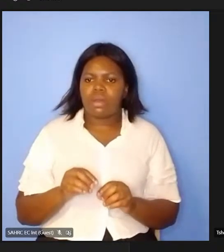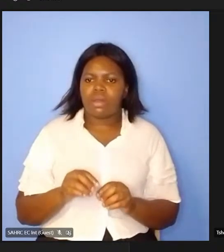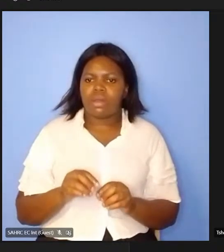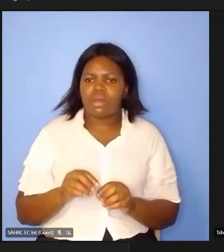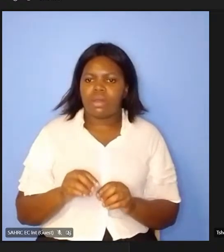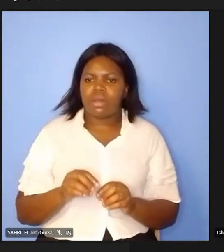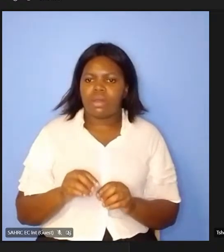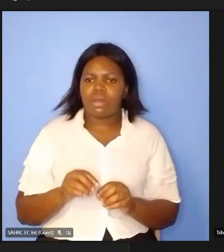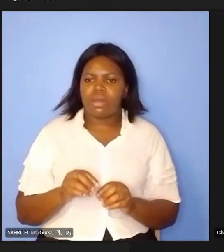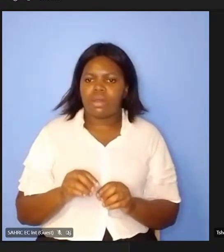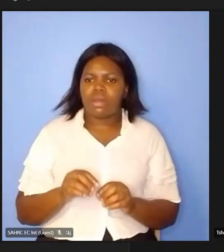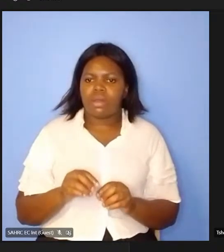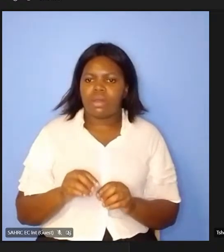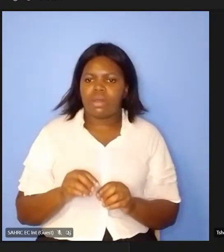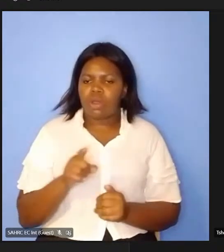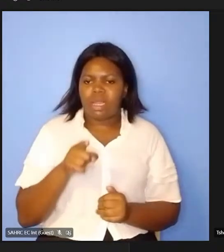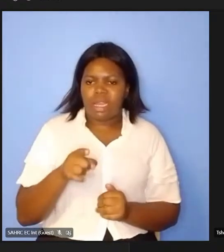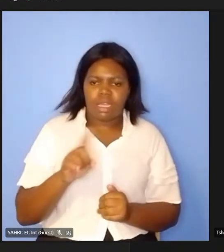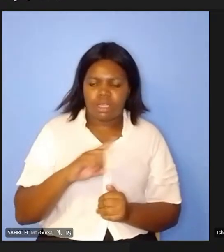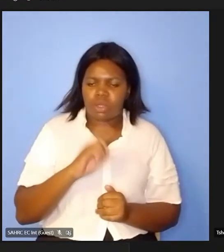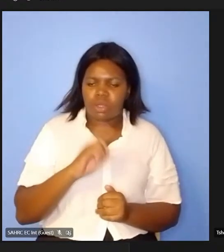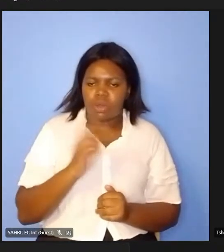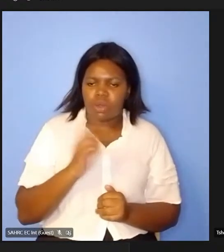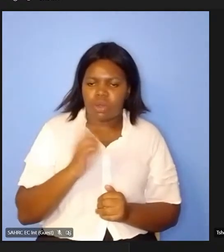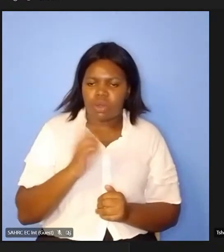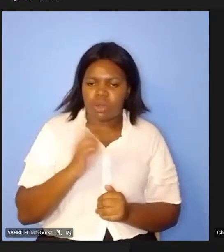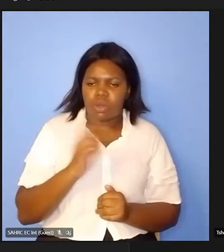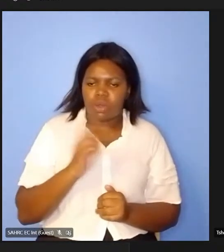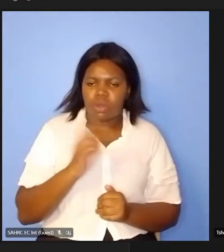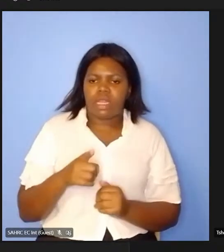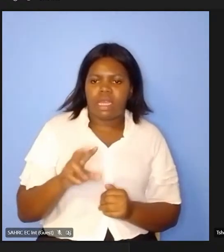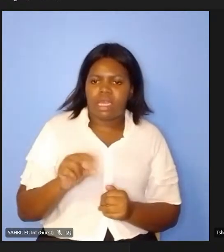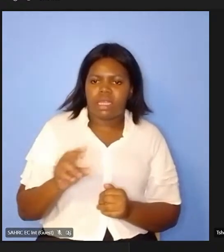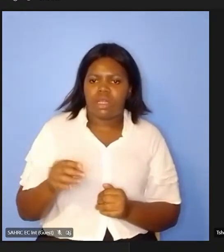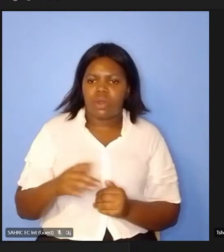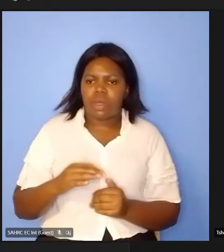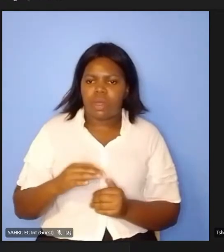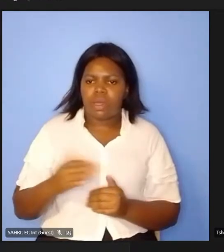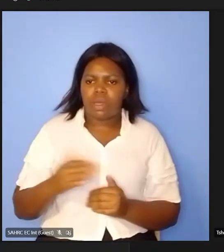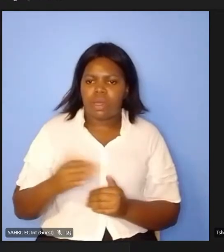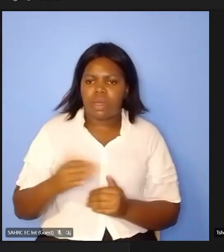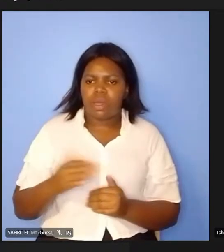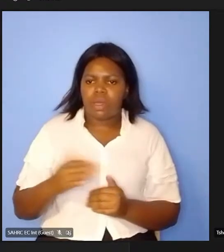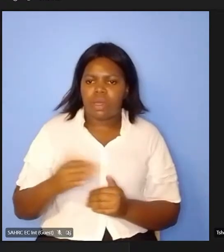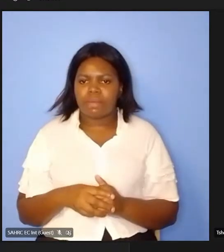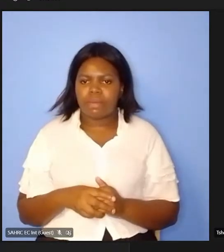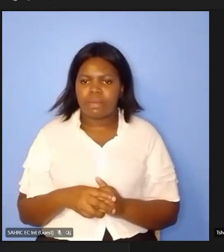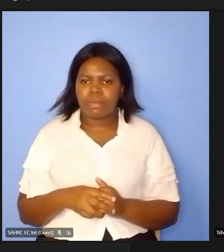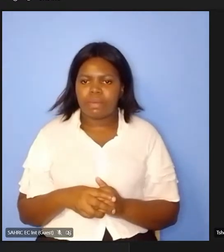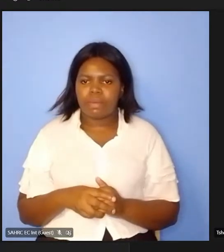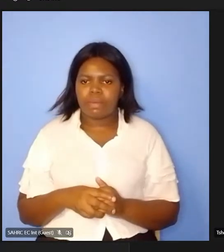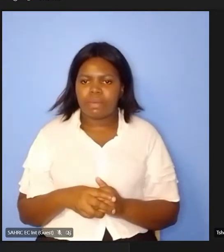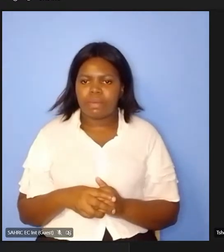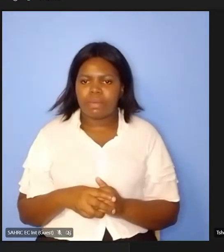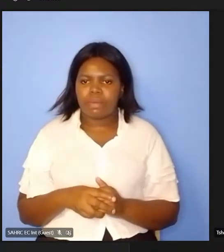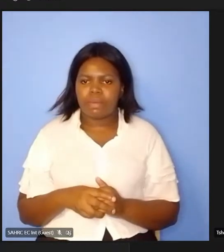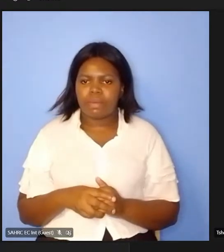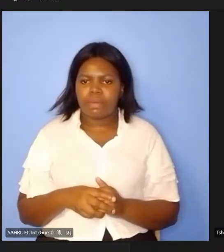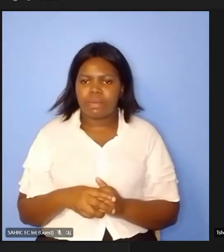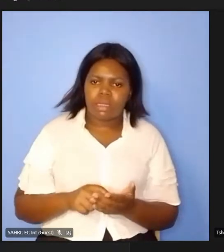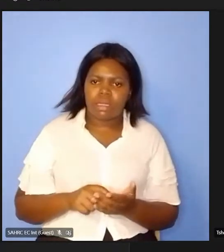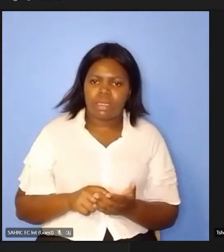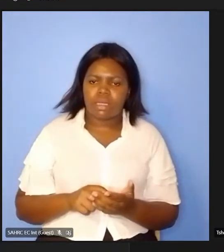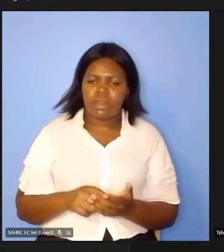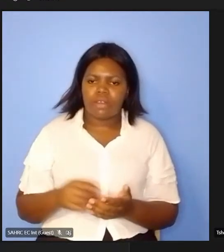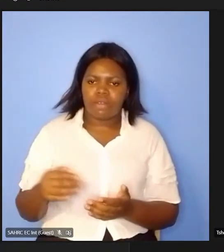And so we don't need a set of extra rights, which is what has been said, which is why, for example, I've said that the policies which are published should really just